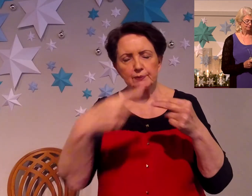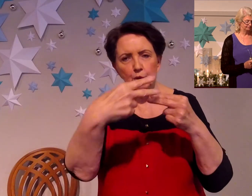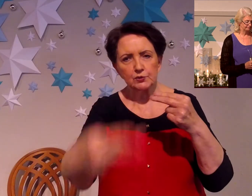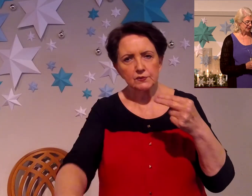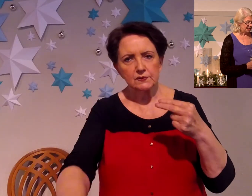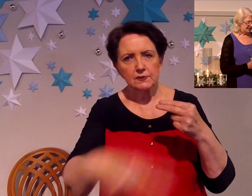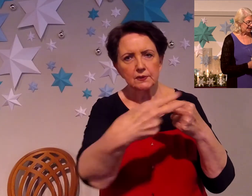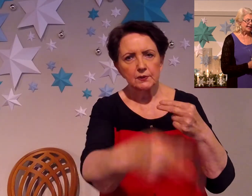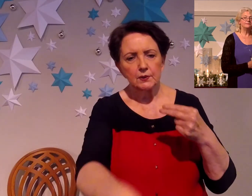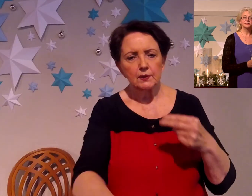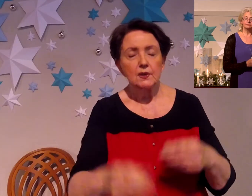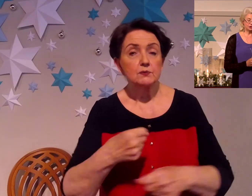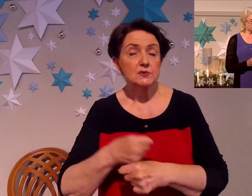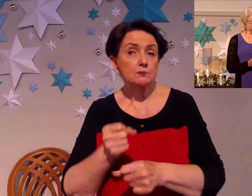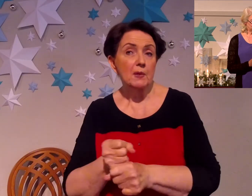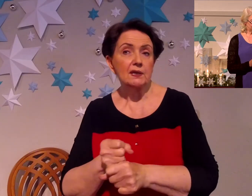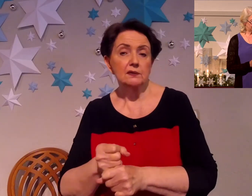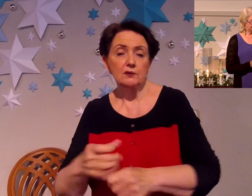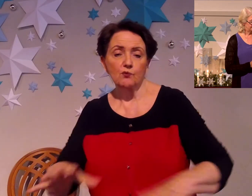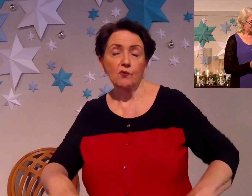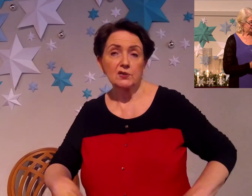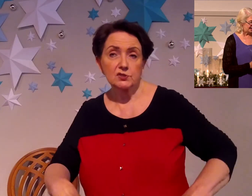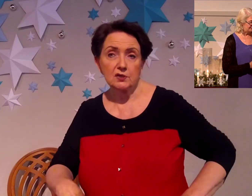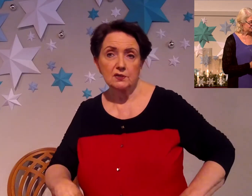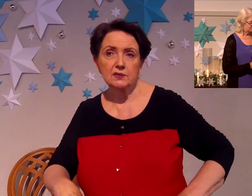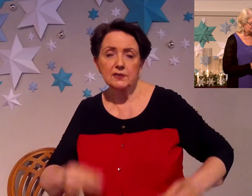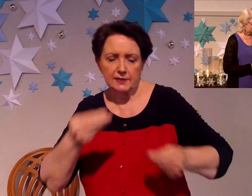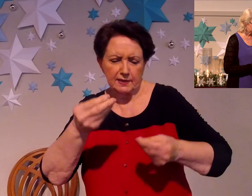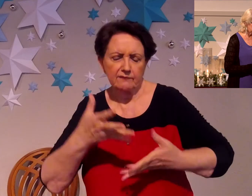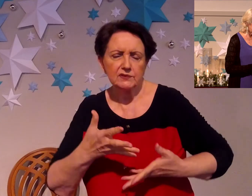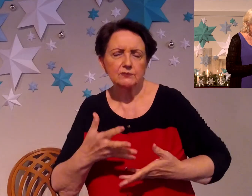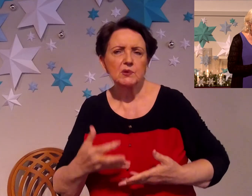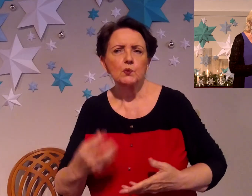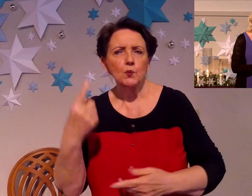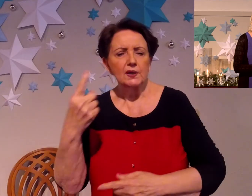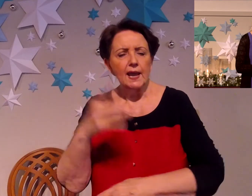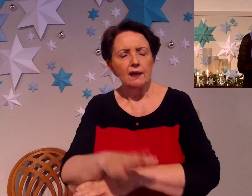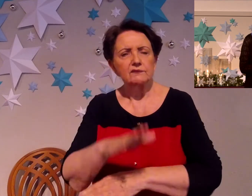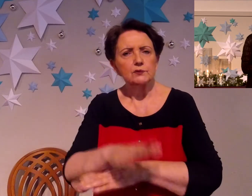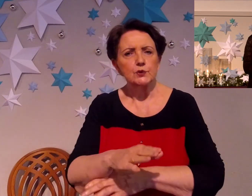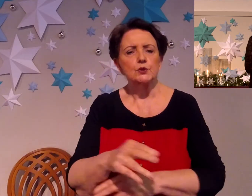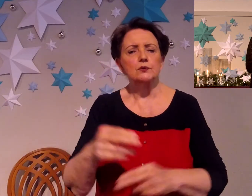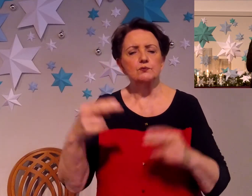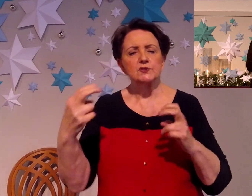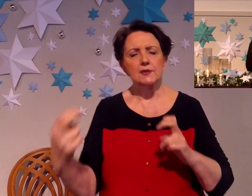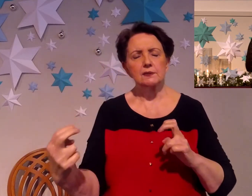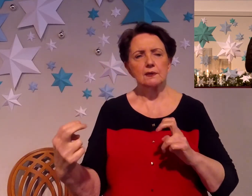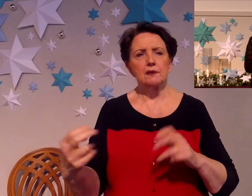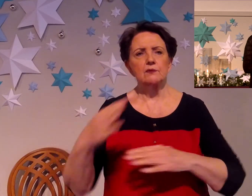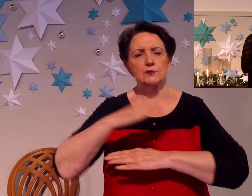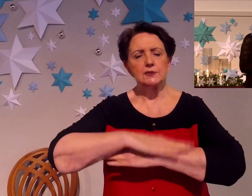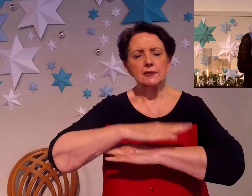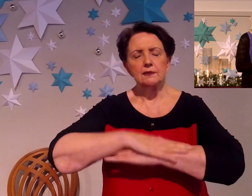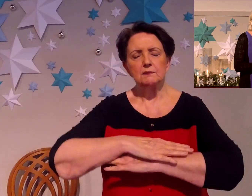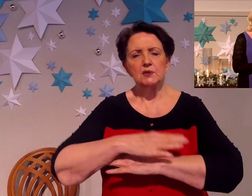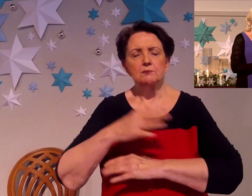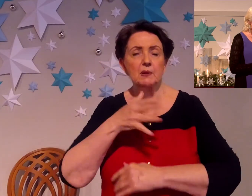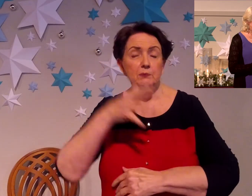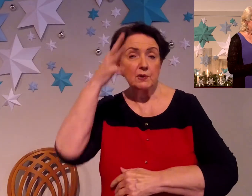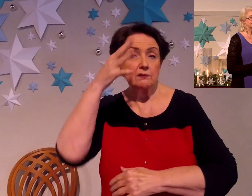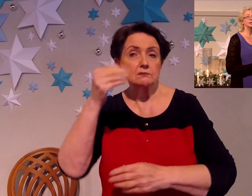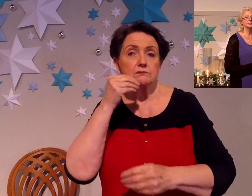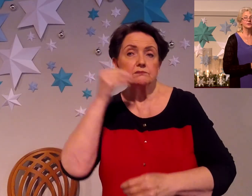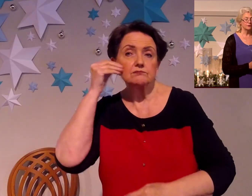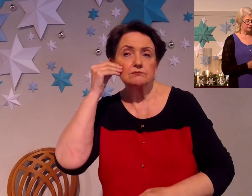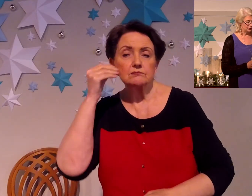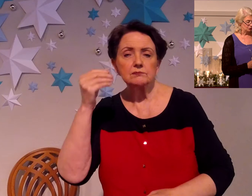ago. He gave it to me during one of the many afternoons when we sat together at the kitchen table in my parents' home,